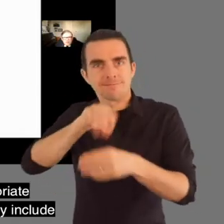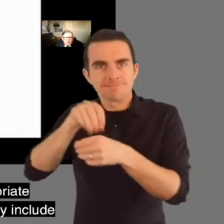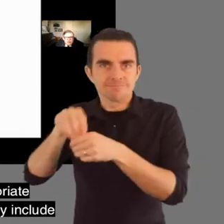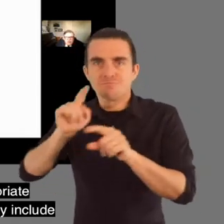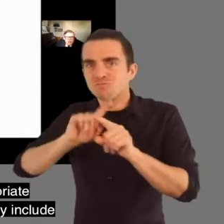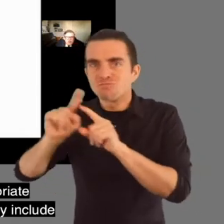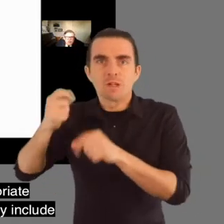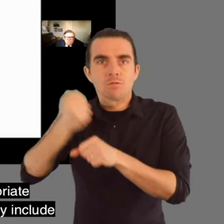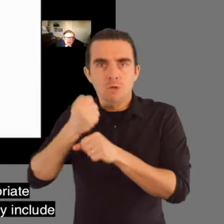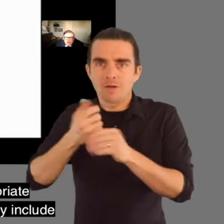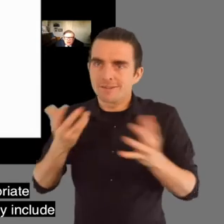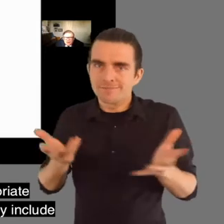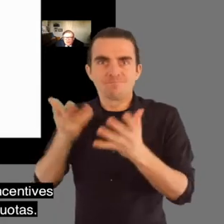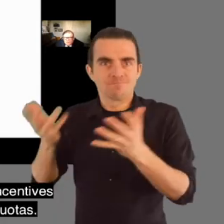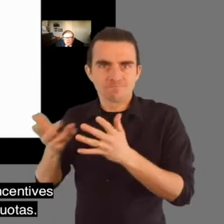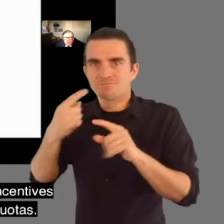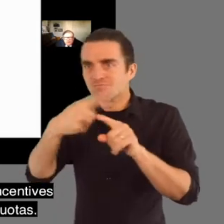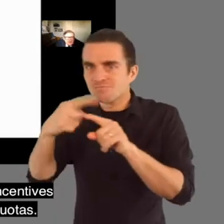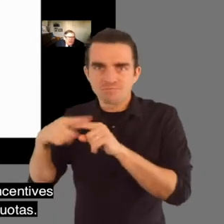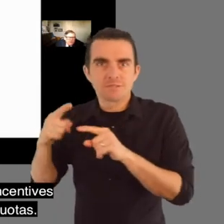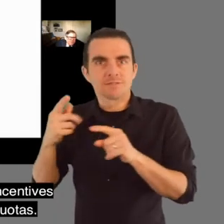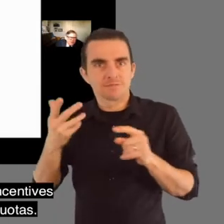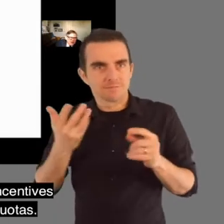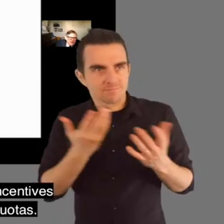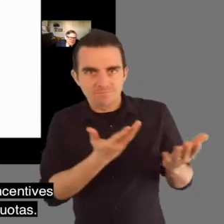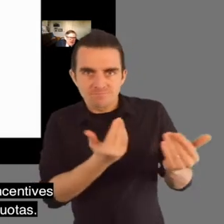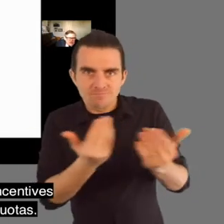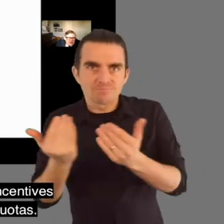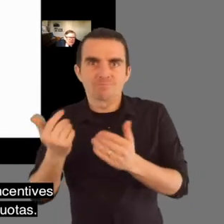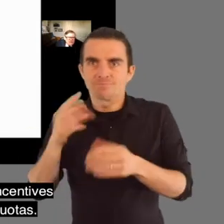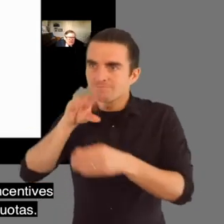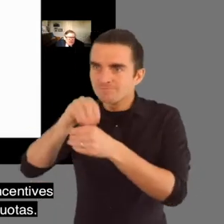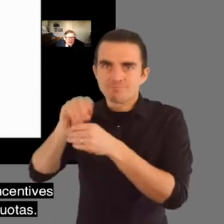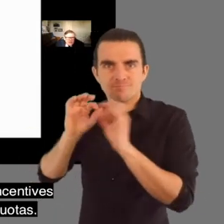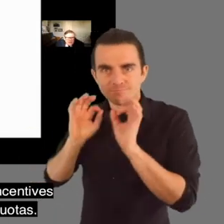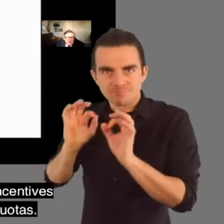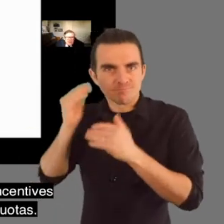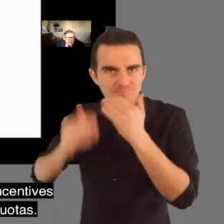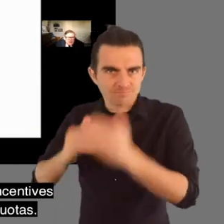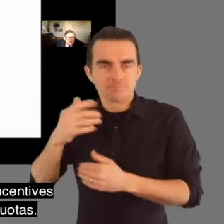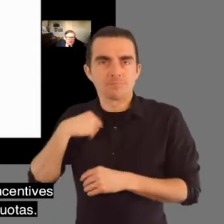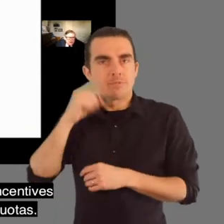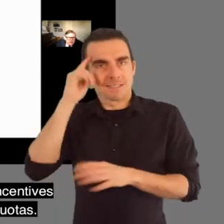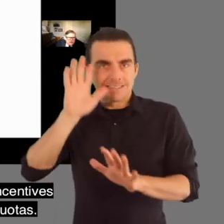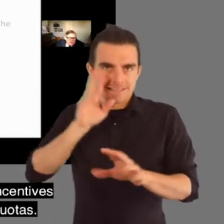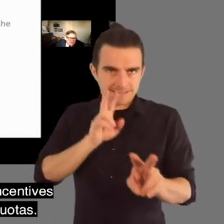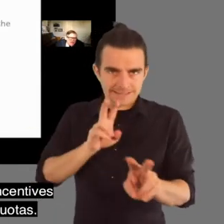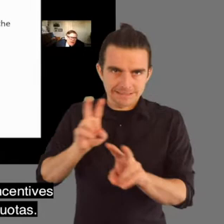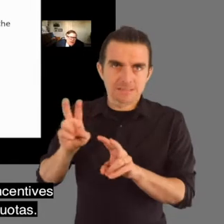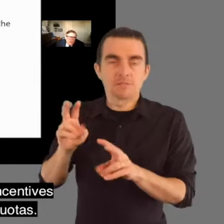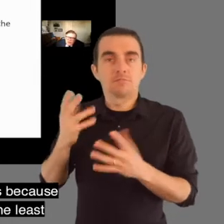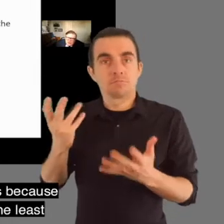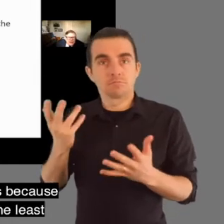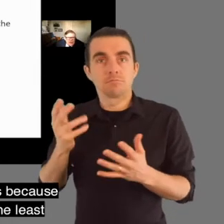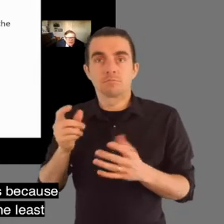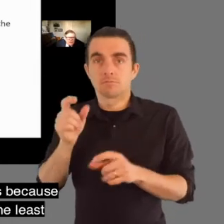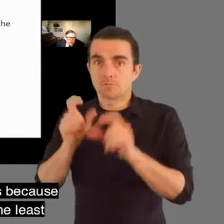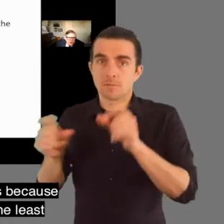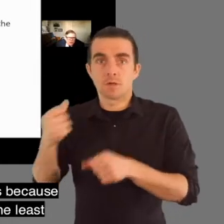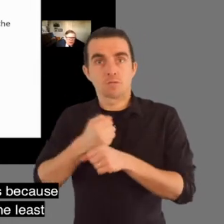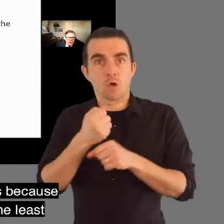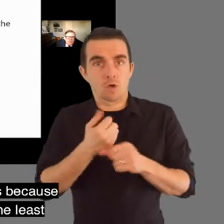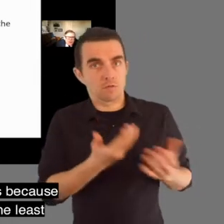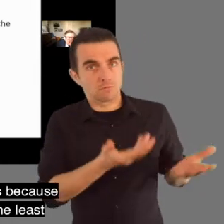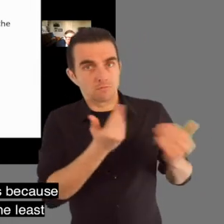and measures, which may include affirmative action programs, incentives, and other measures such as quotas. We need to be careful